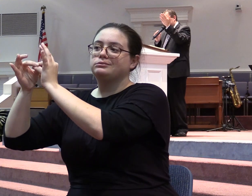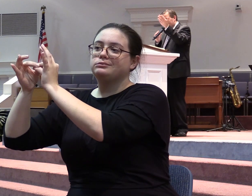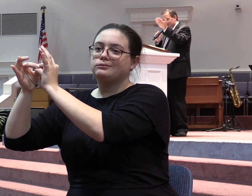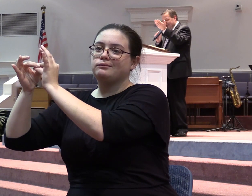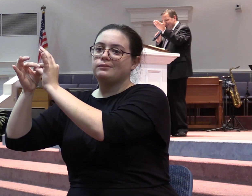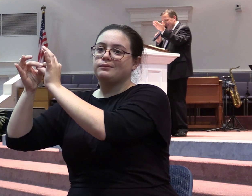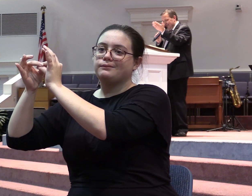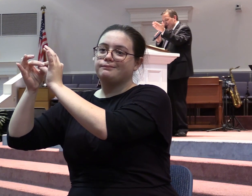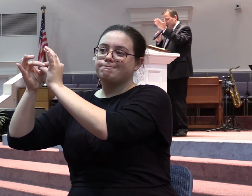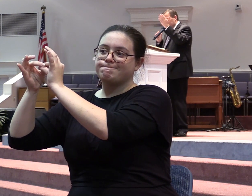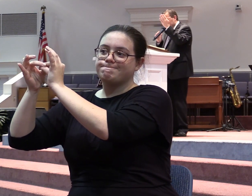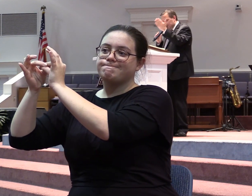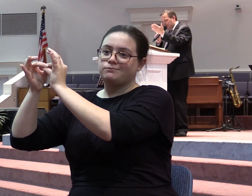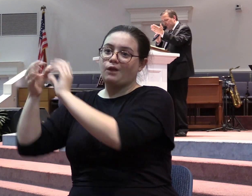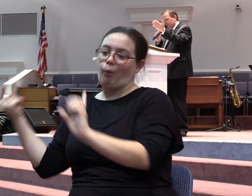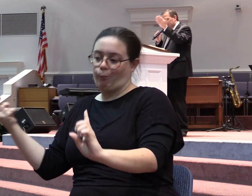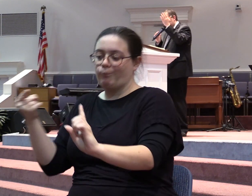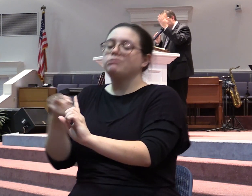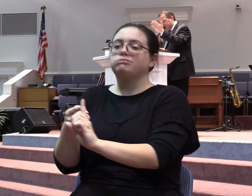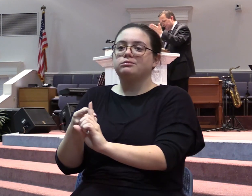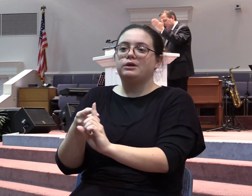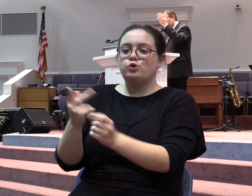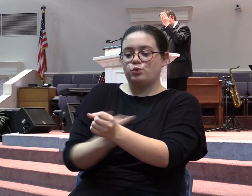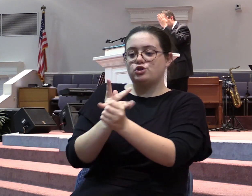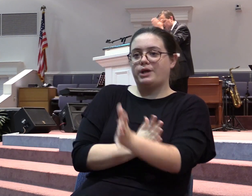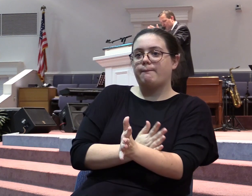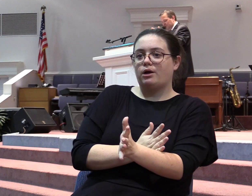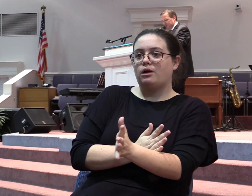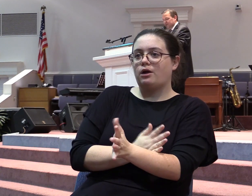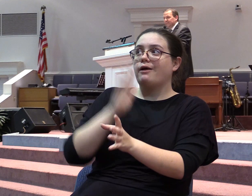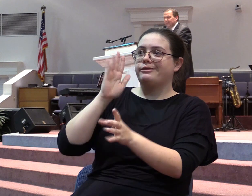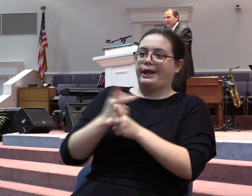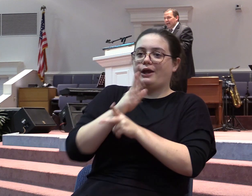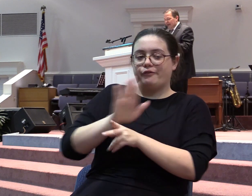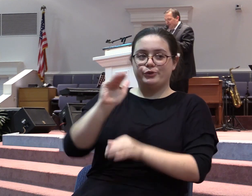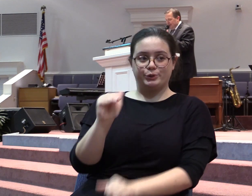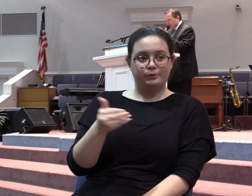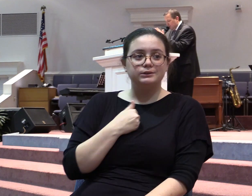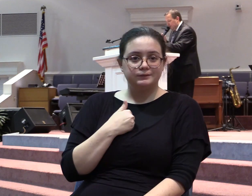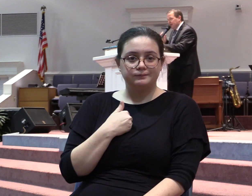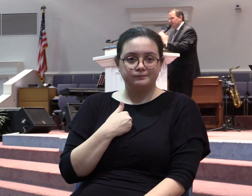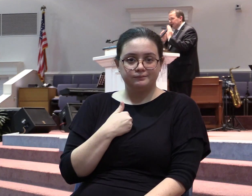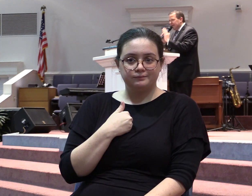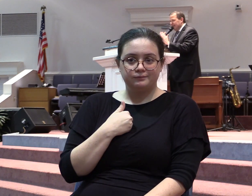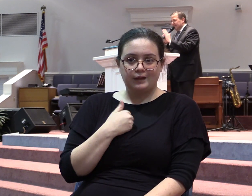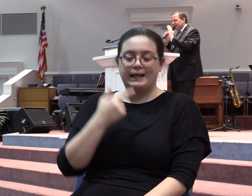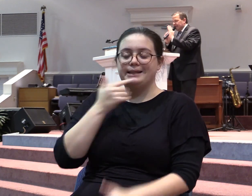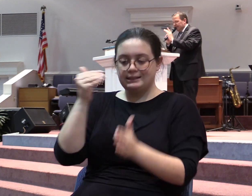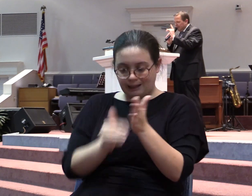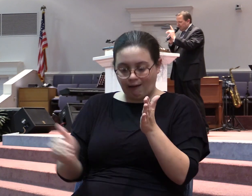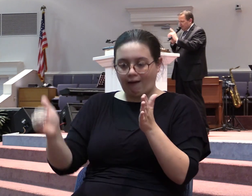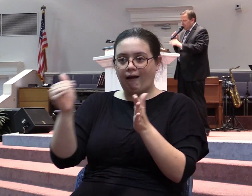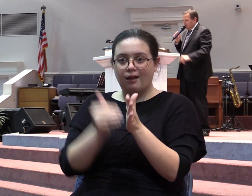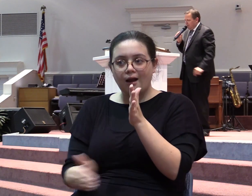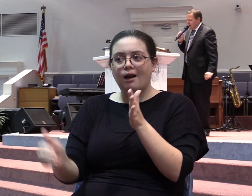now returned. Unto the shepherd and bishop of your souls. Thank you, Jesus. And then it's repeated again and